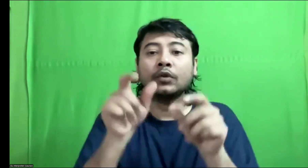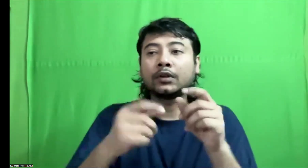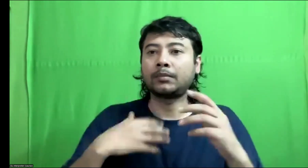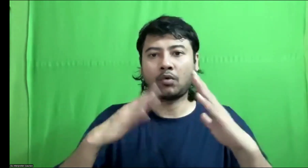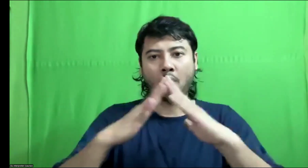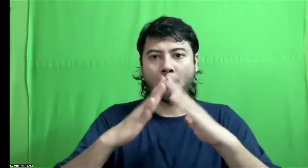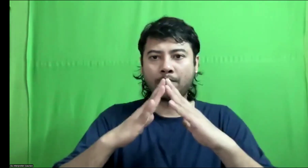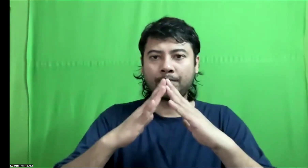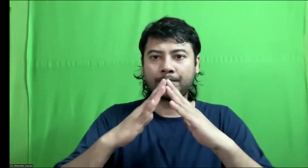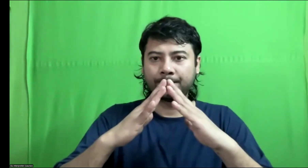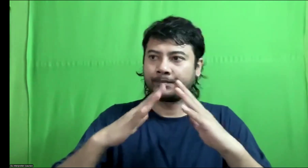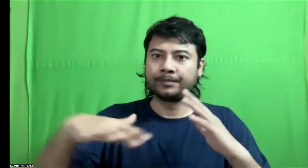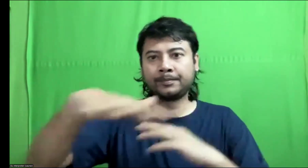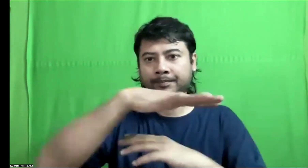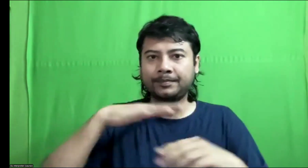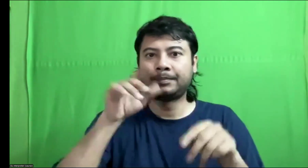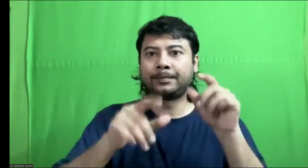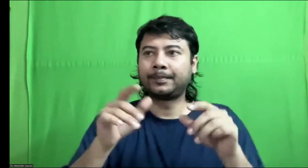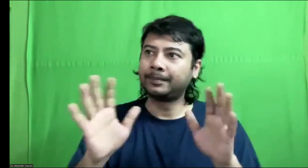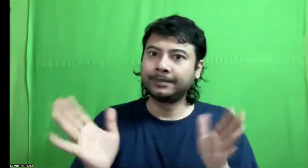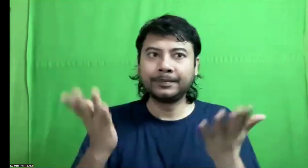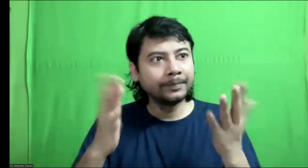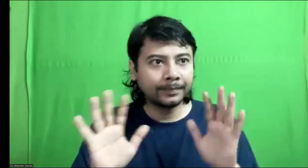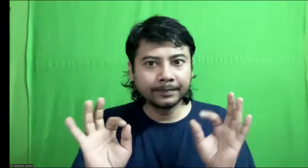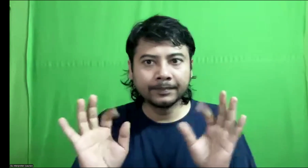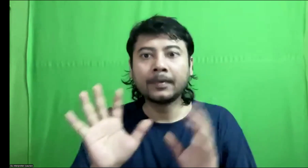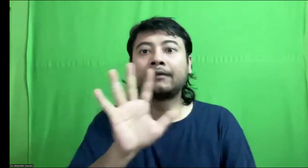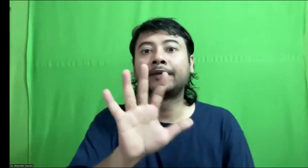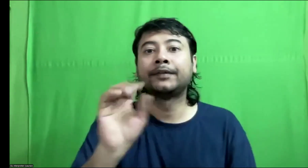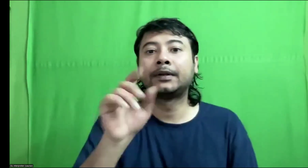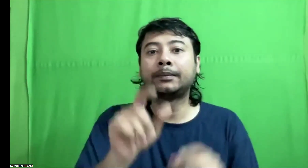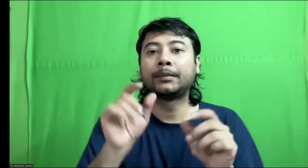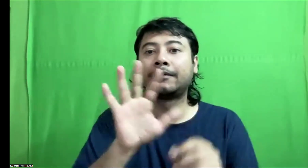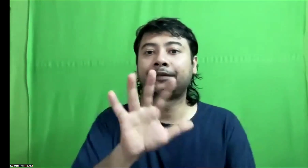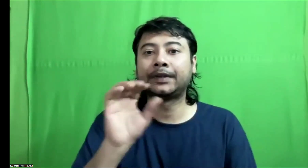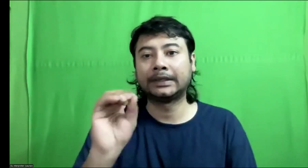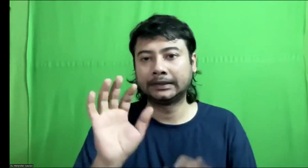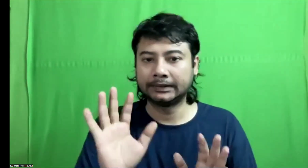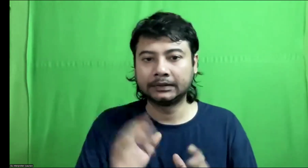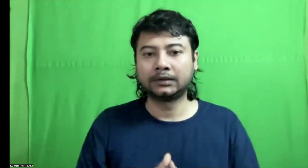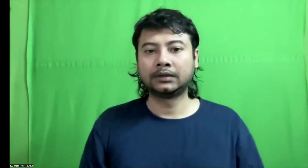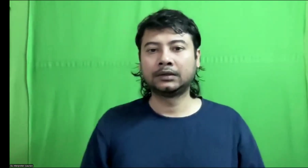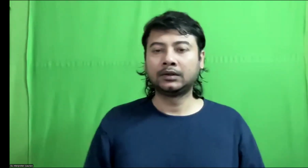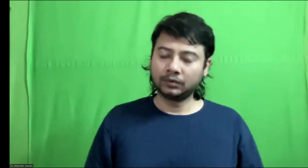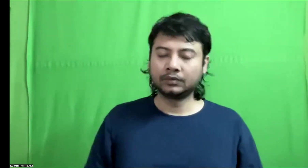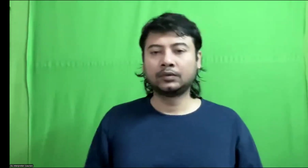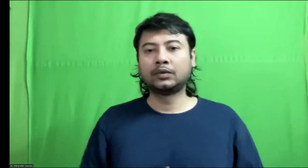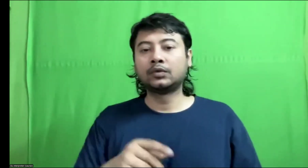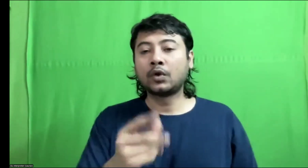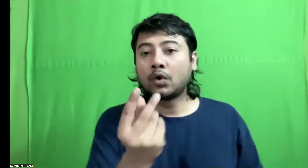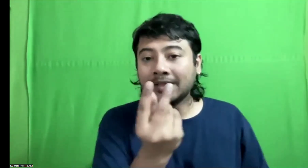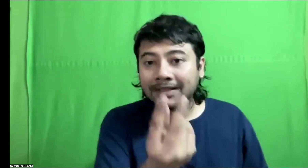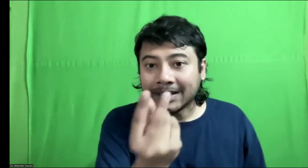roughly. So you keep empty, again I'm saying you keep empty 50 Deepam